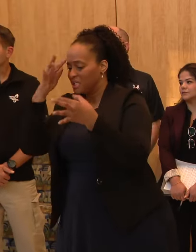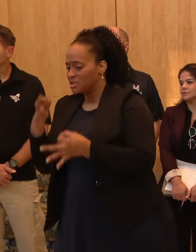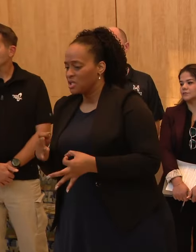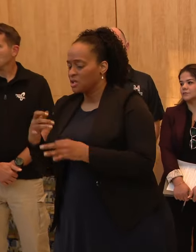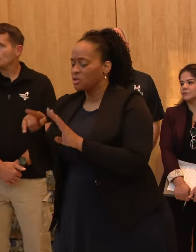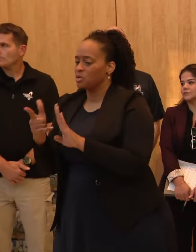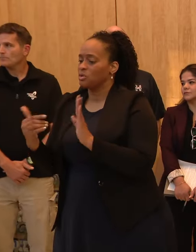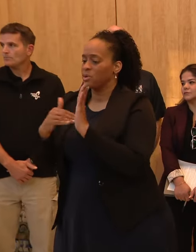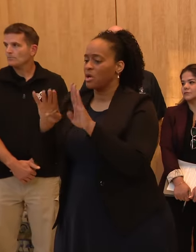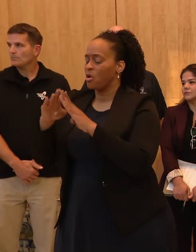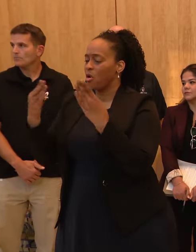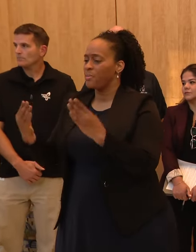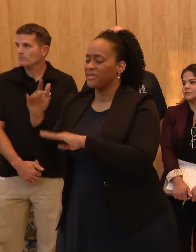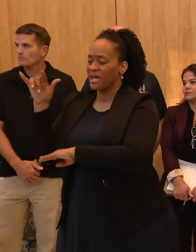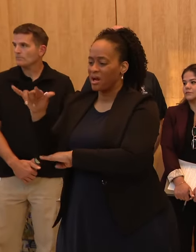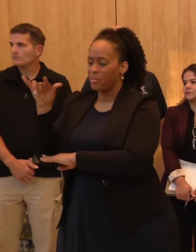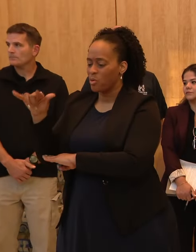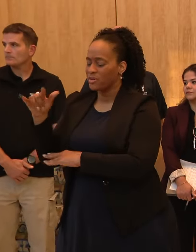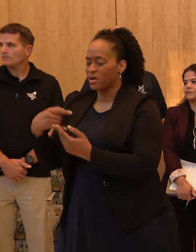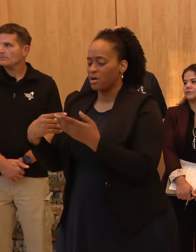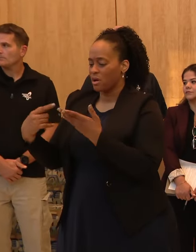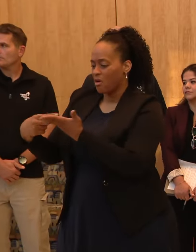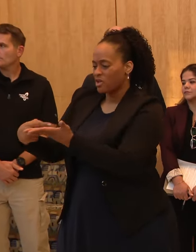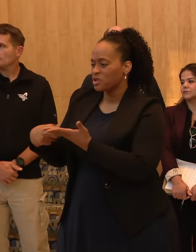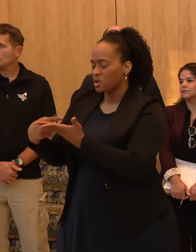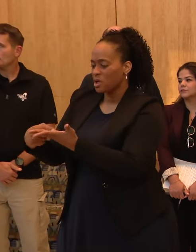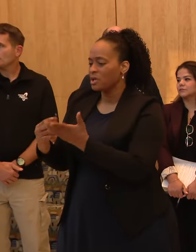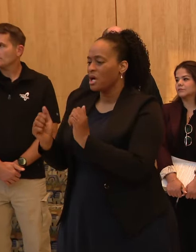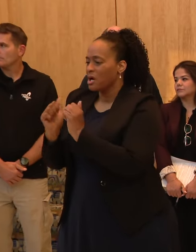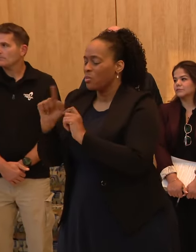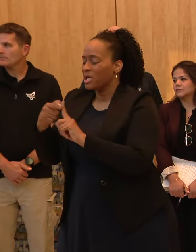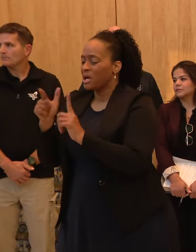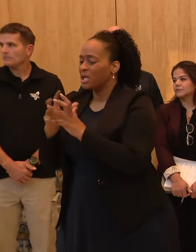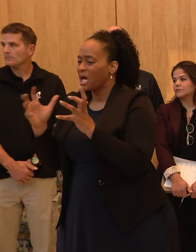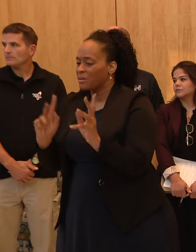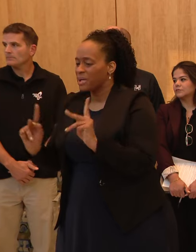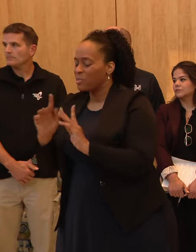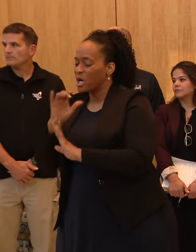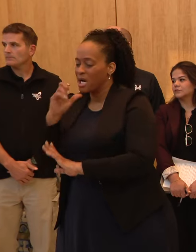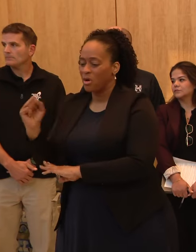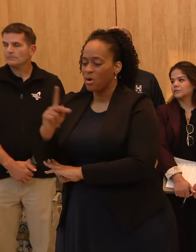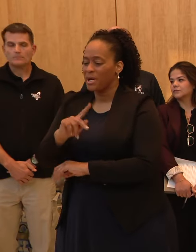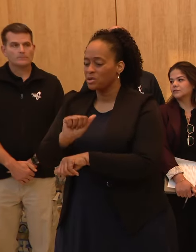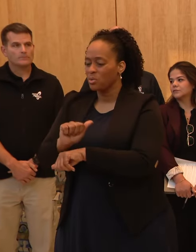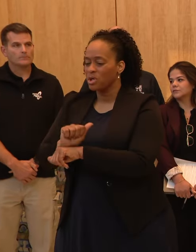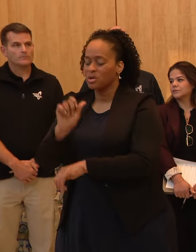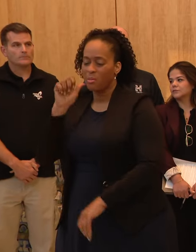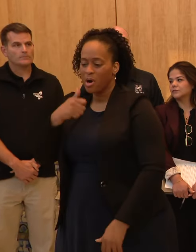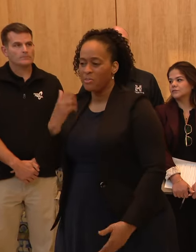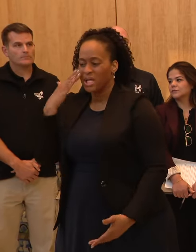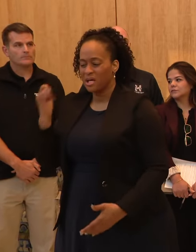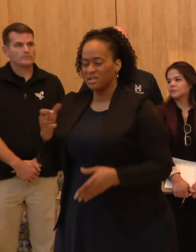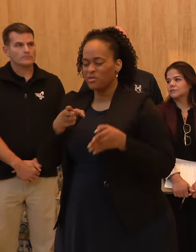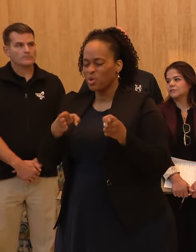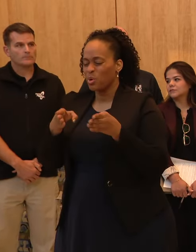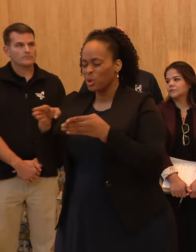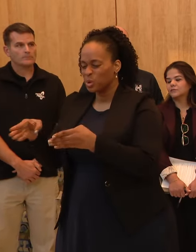to reopen the airports, the conversations with them when a lot of people are not going back to work tomorrow just because of the